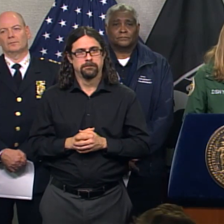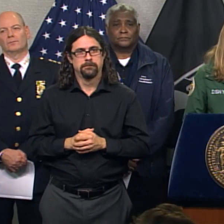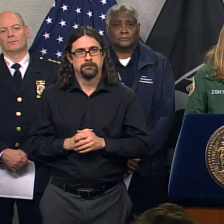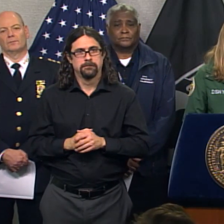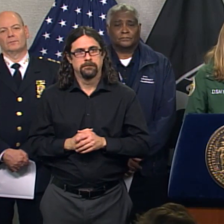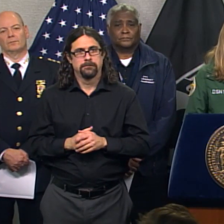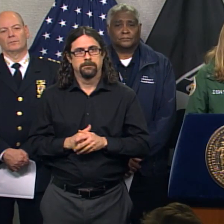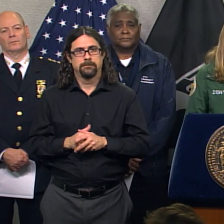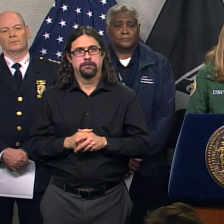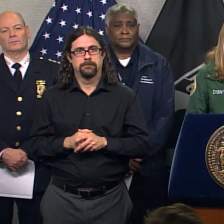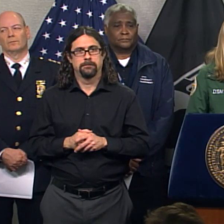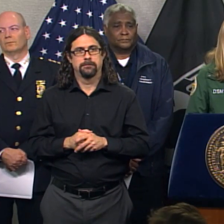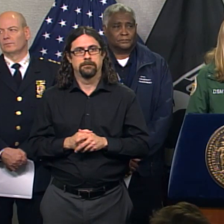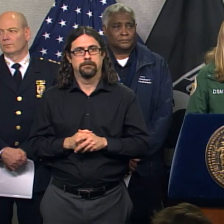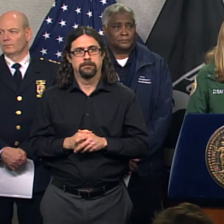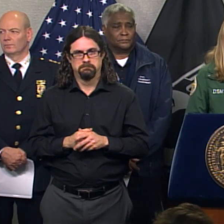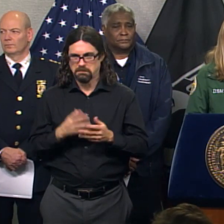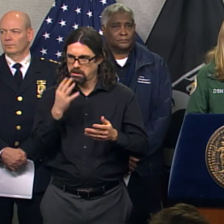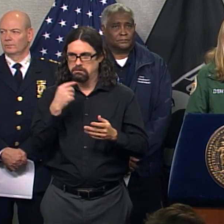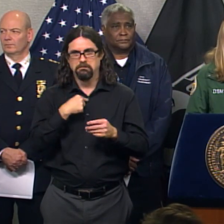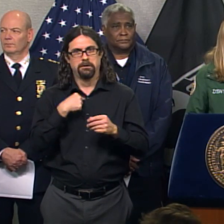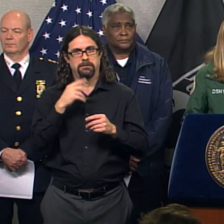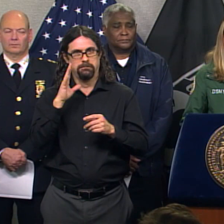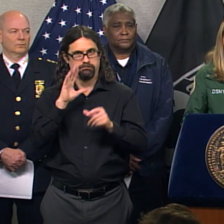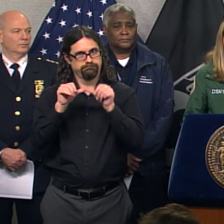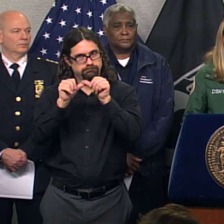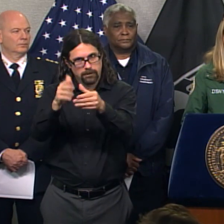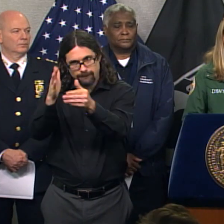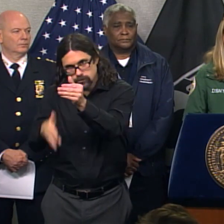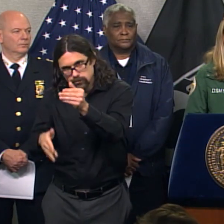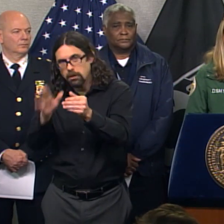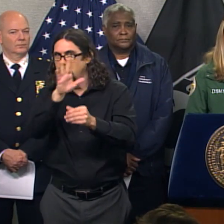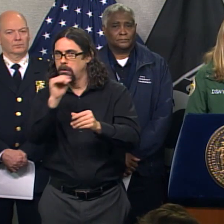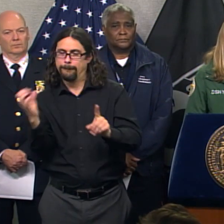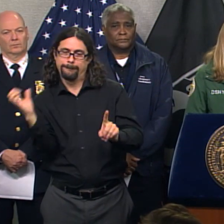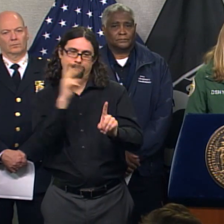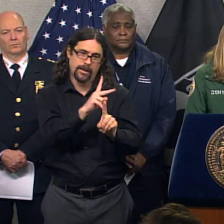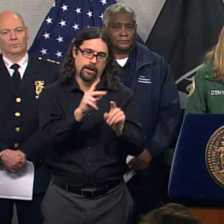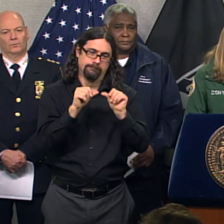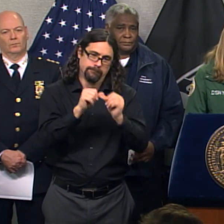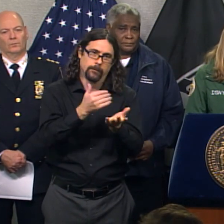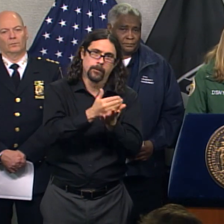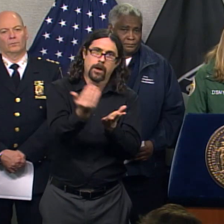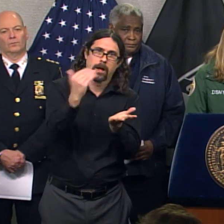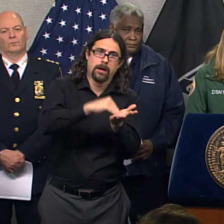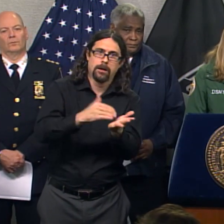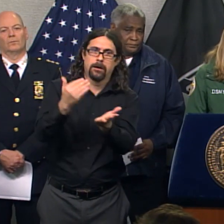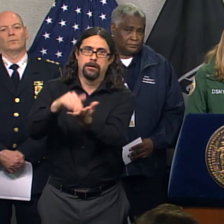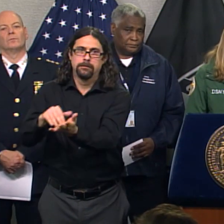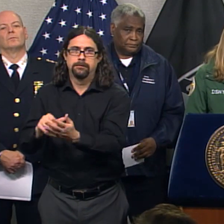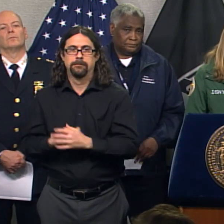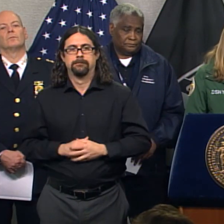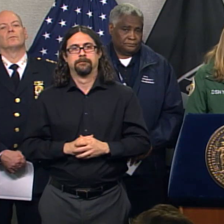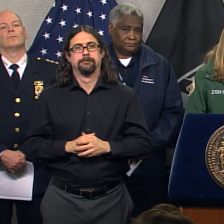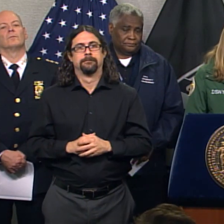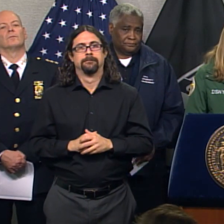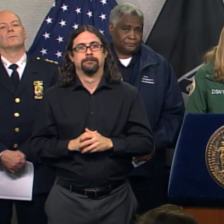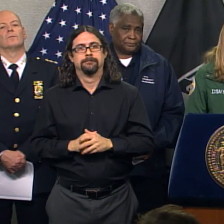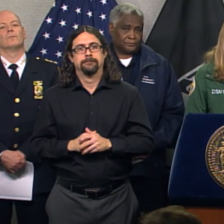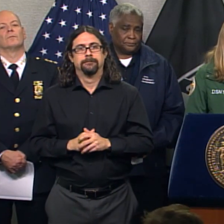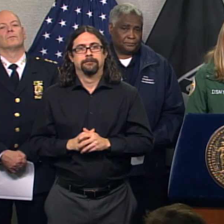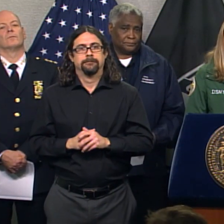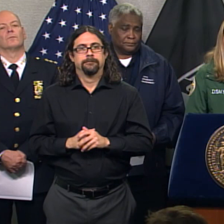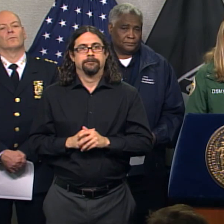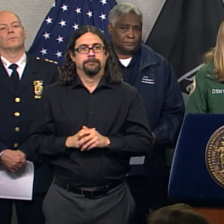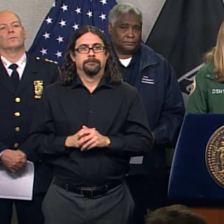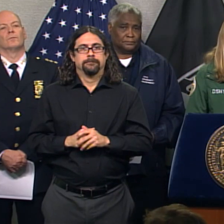the timestamp and say, what have we done since 10 a.m. to now? Will be the next thing I look at. Do you have to do more repetition?